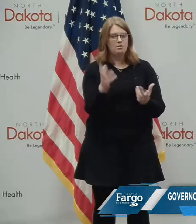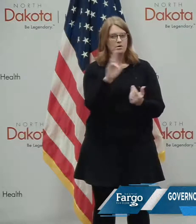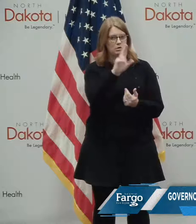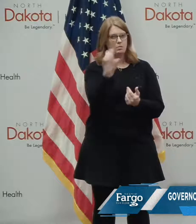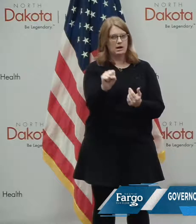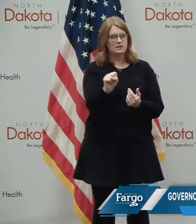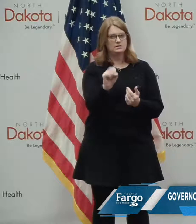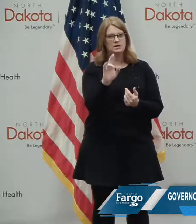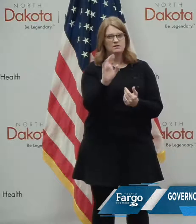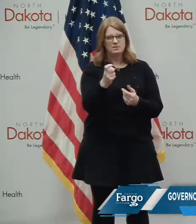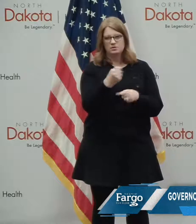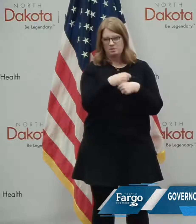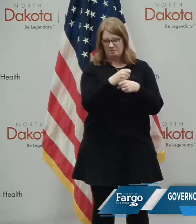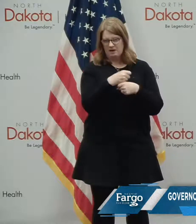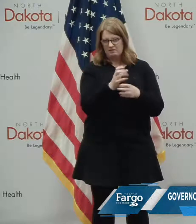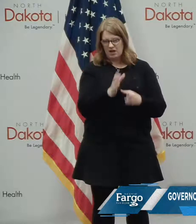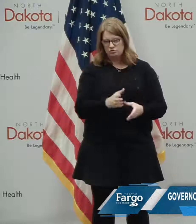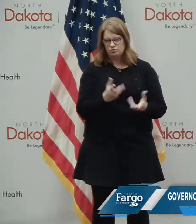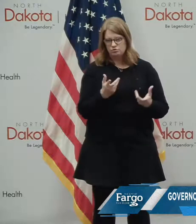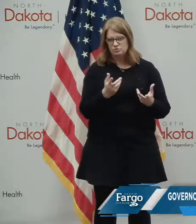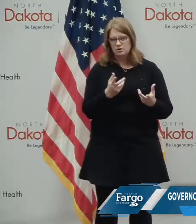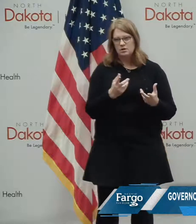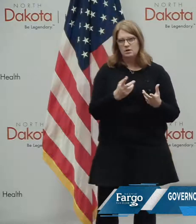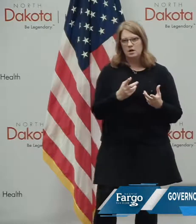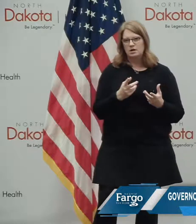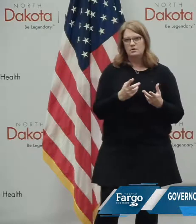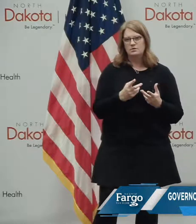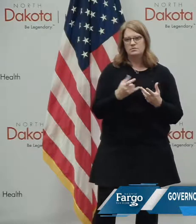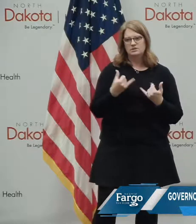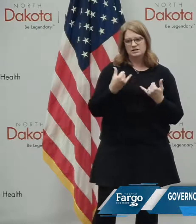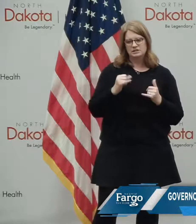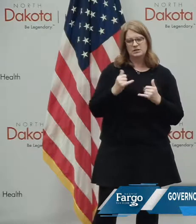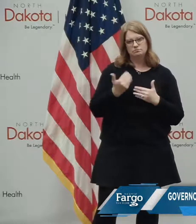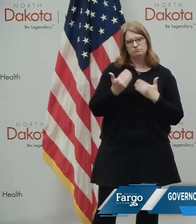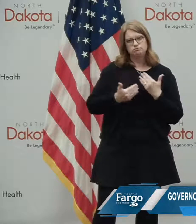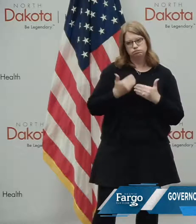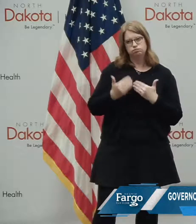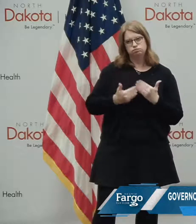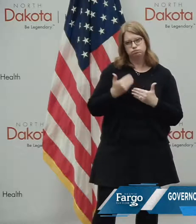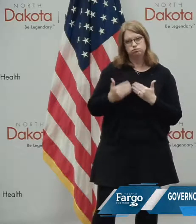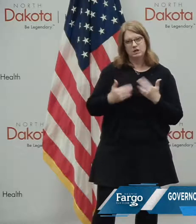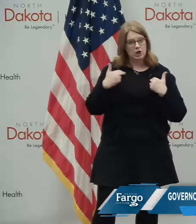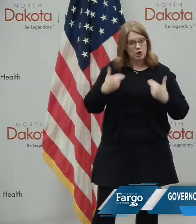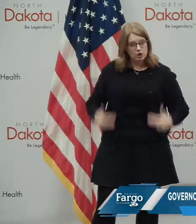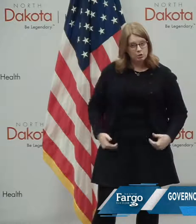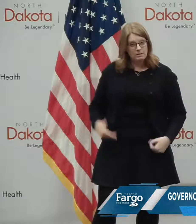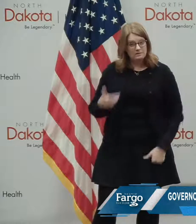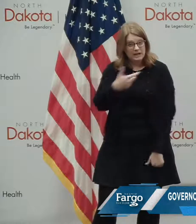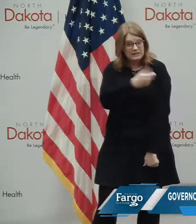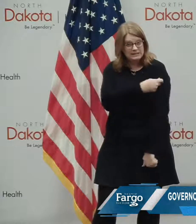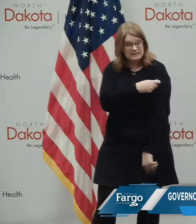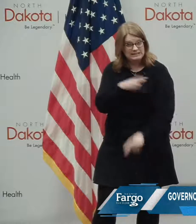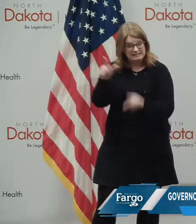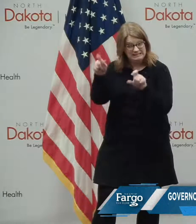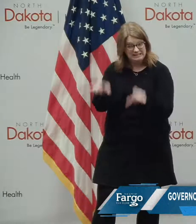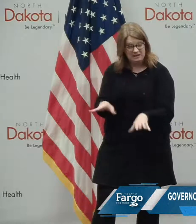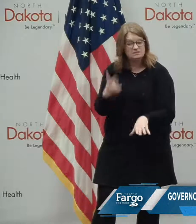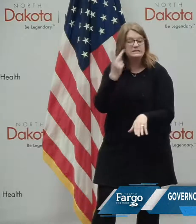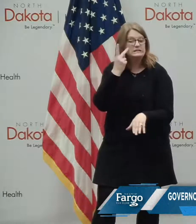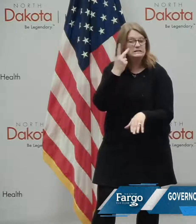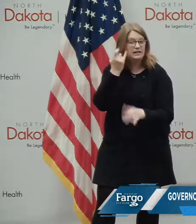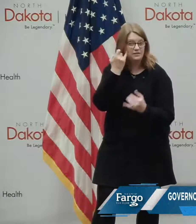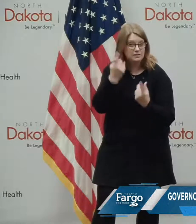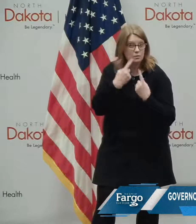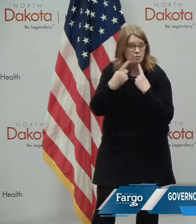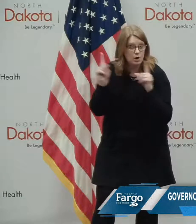Pharmaceutical manufacturers that are moving through very large human vaccine trials. And if we were to